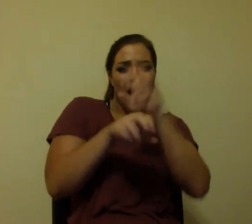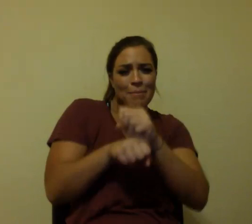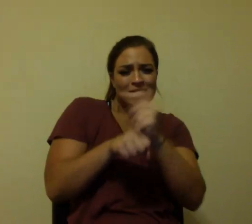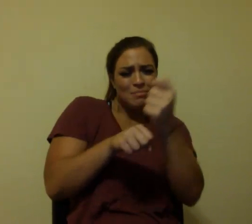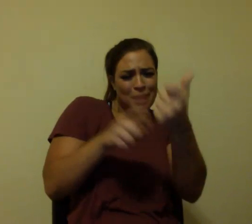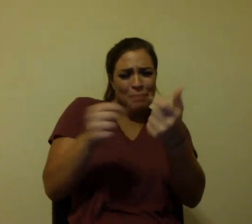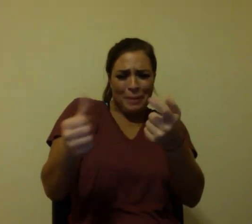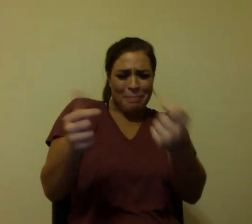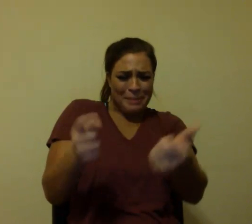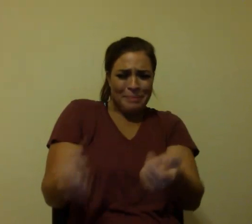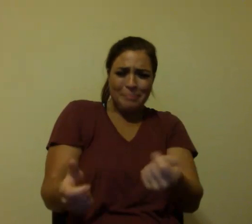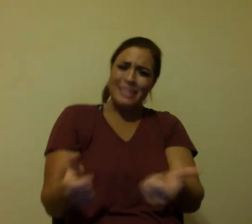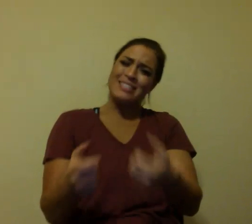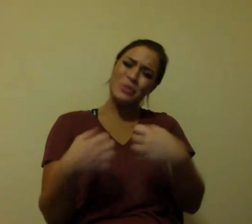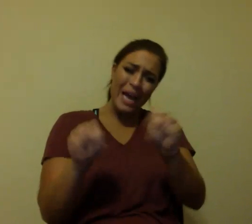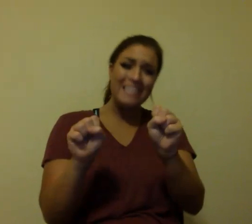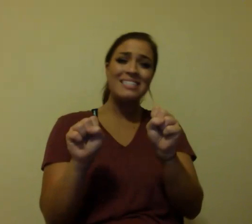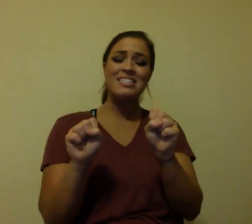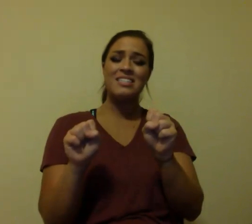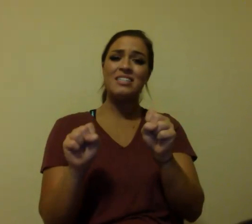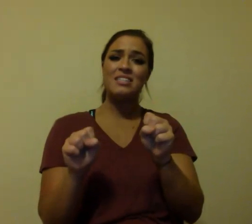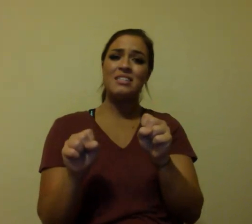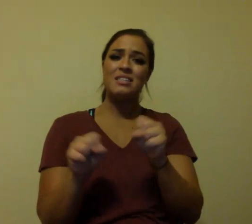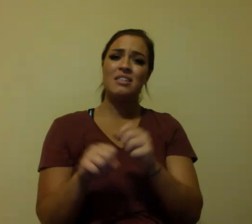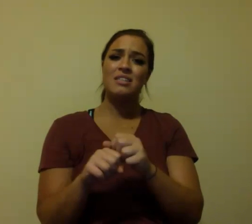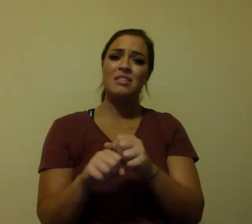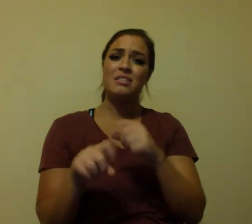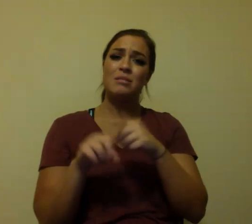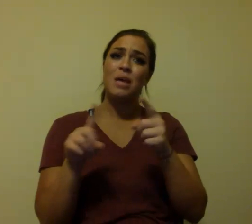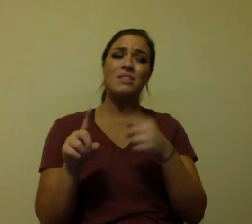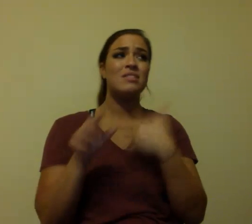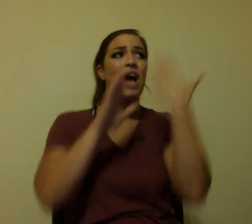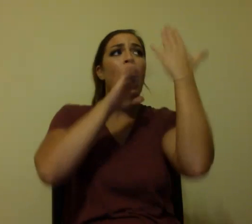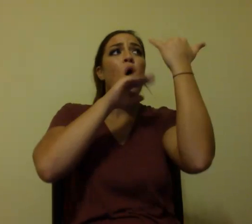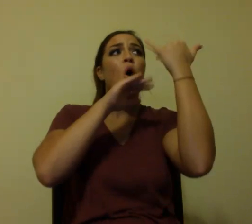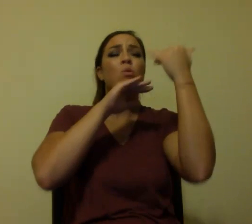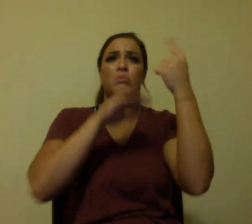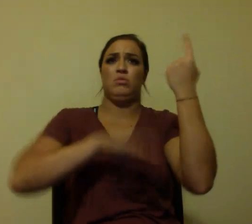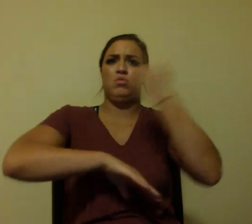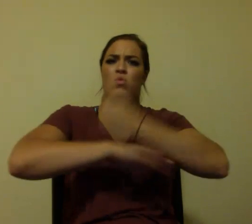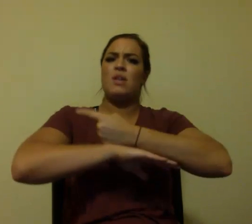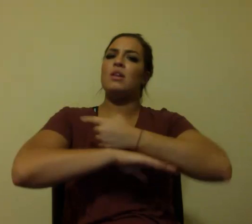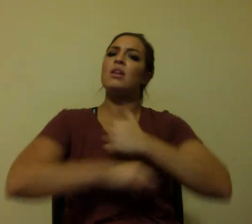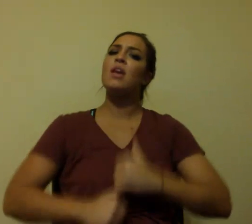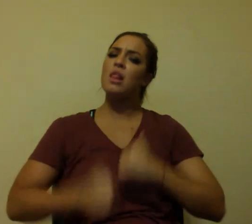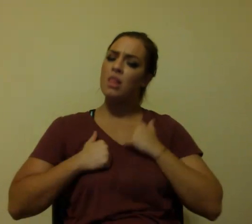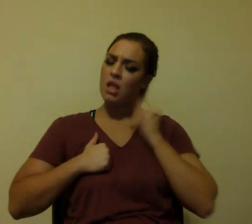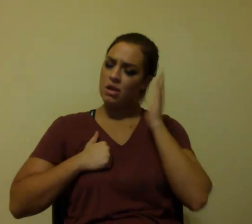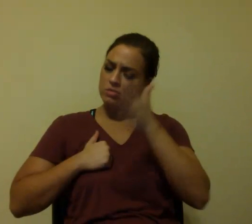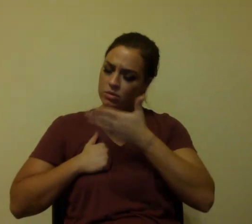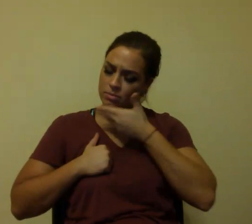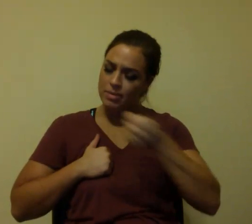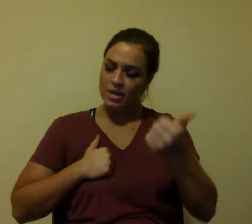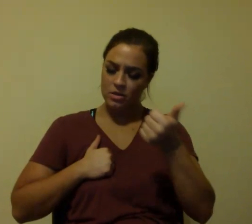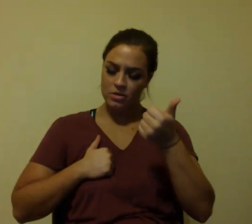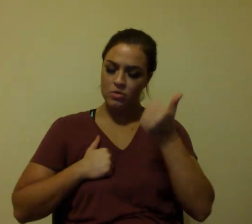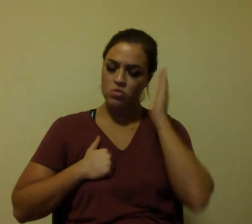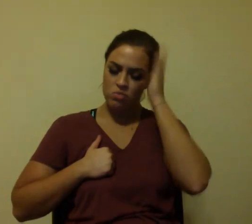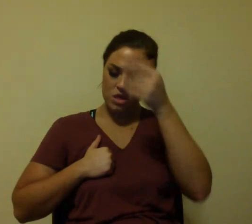Throughout it all, I held out hope that someday life could get better. And eventually it did. A few years